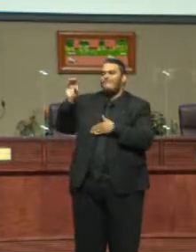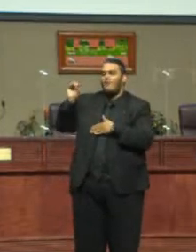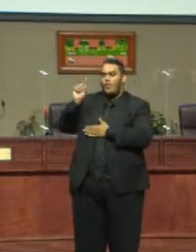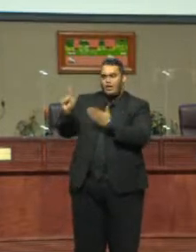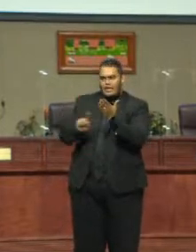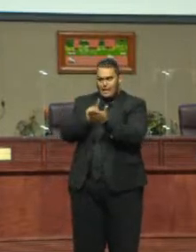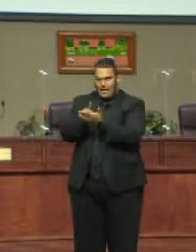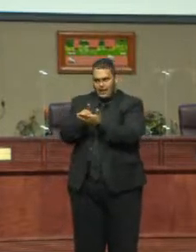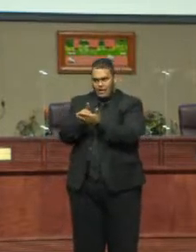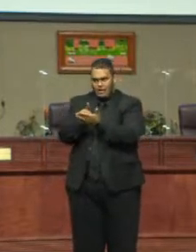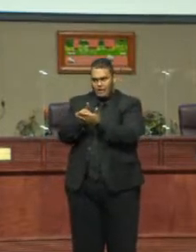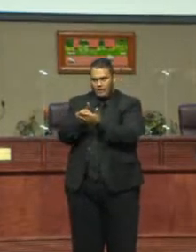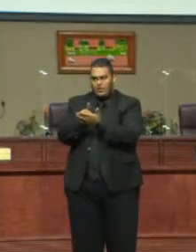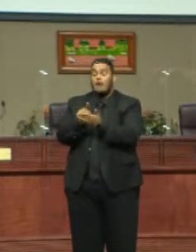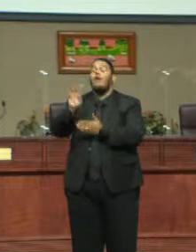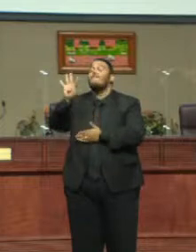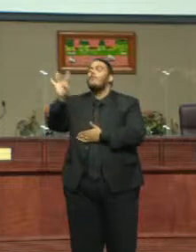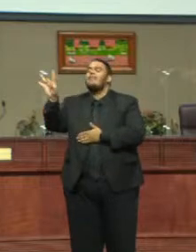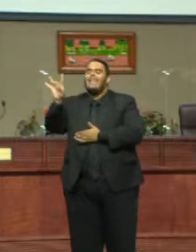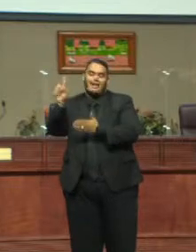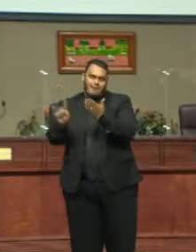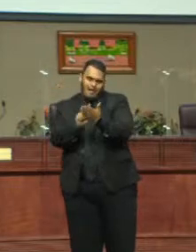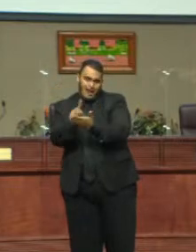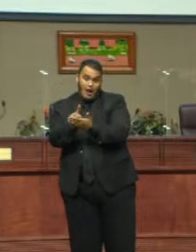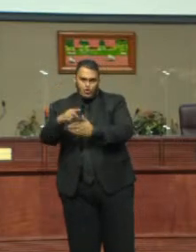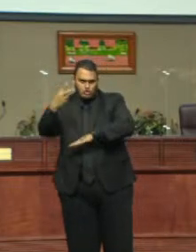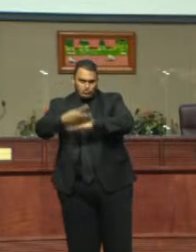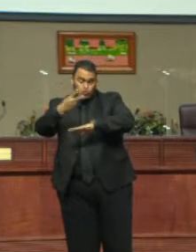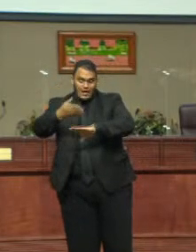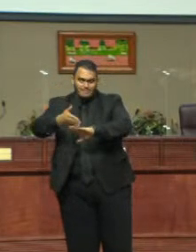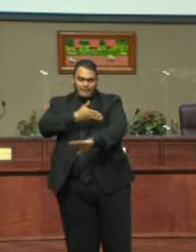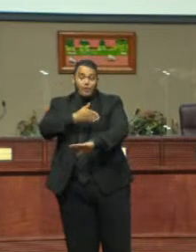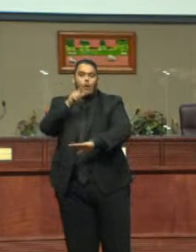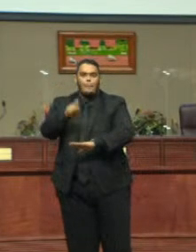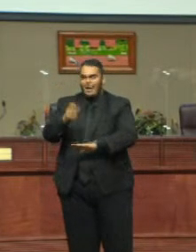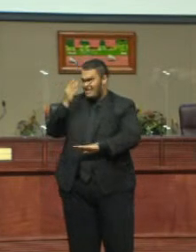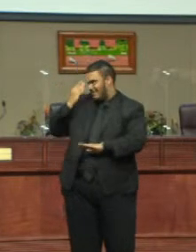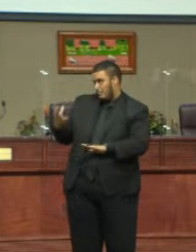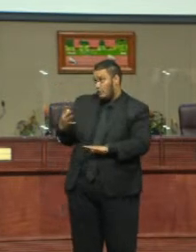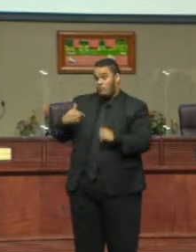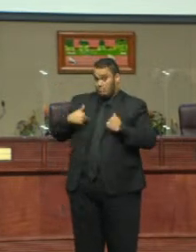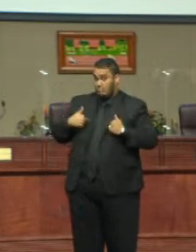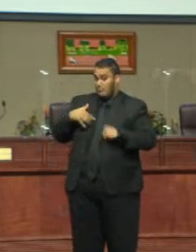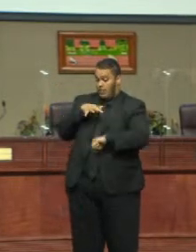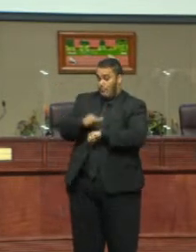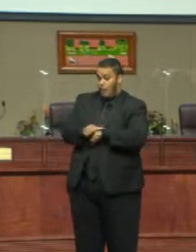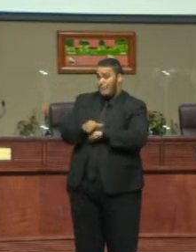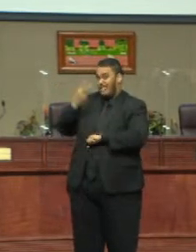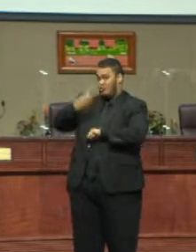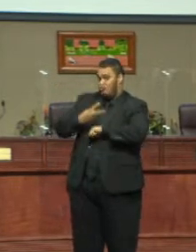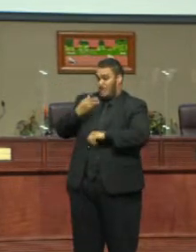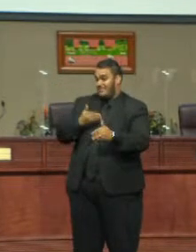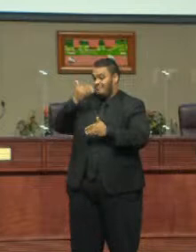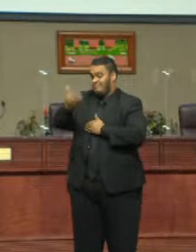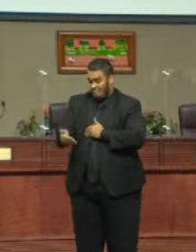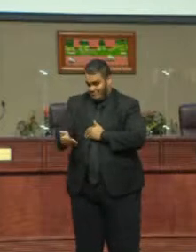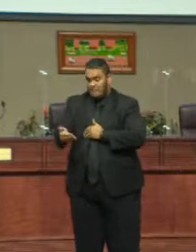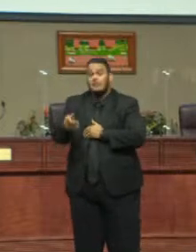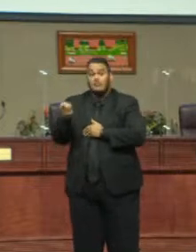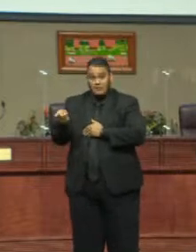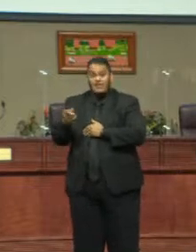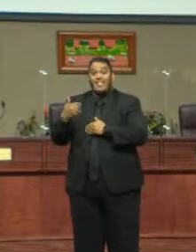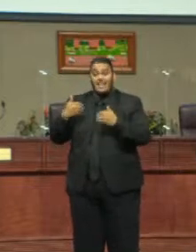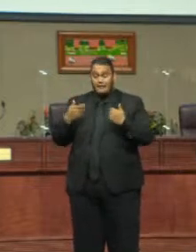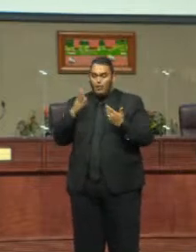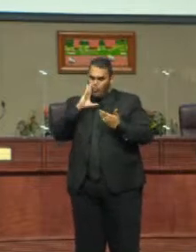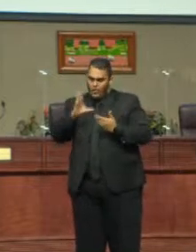through this effort with the Office of Emergency Management here in Orange County. When the ride is scheduled, the Links driver will pick up the